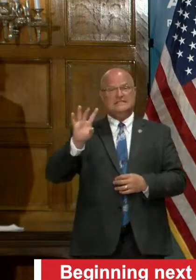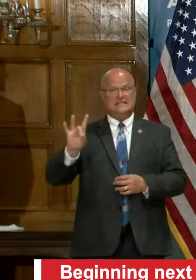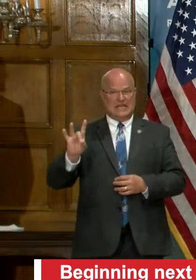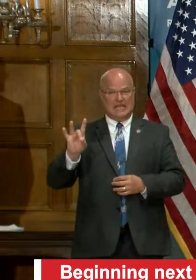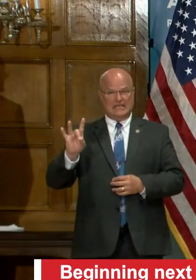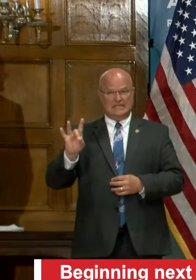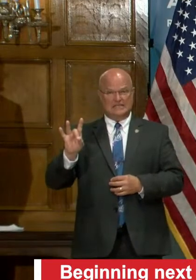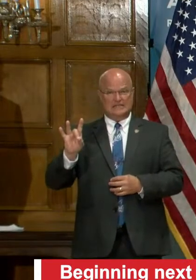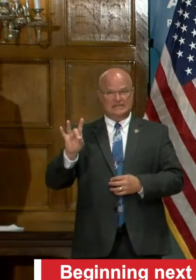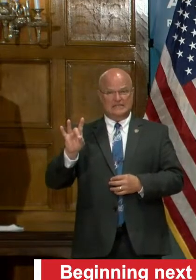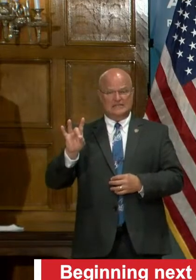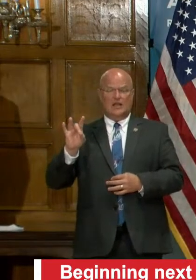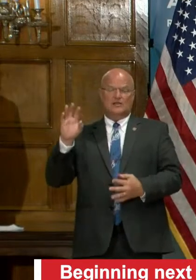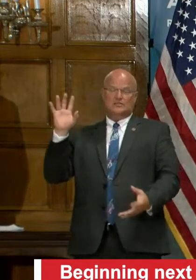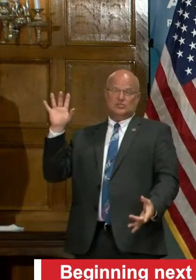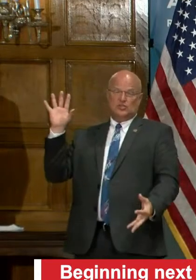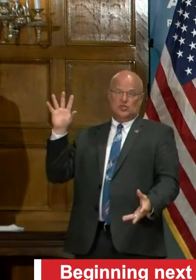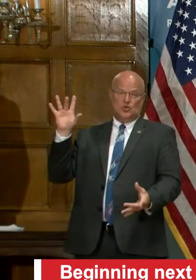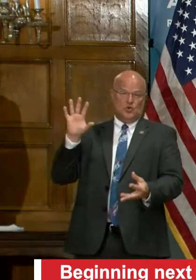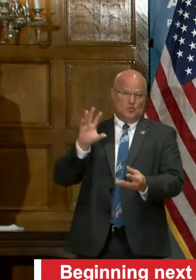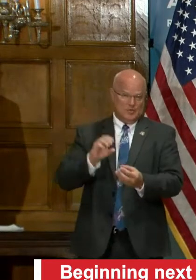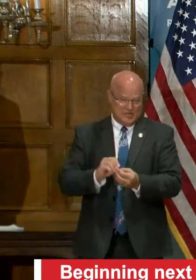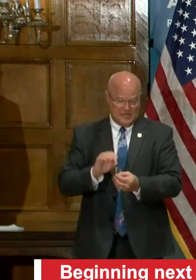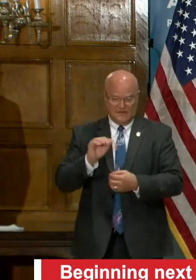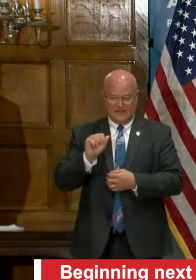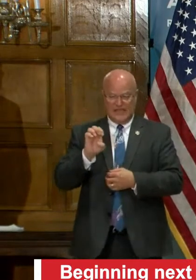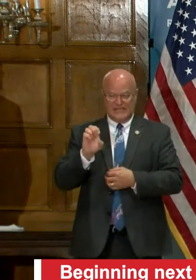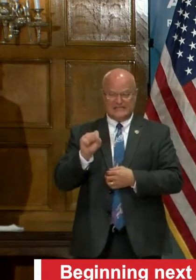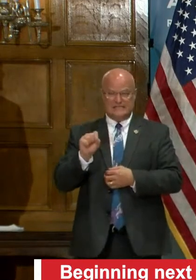10,368 cumulative cases. Of those,